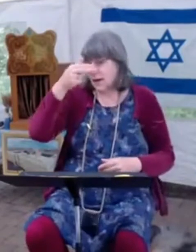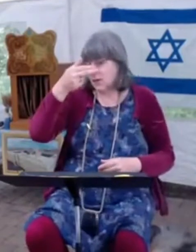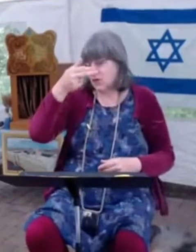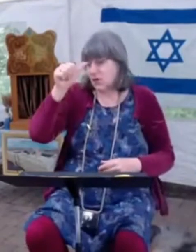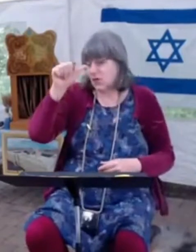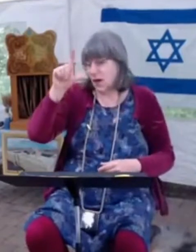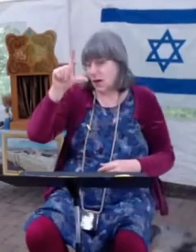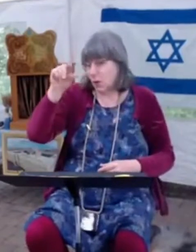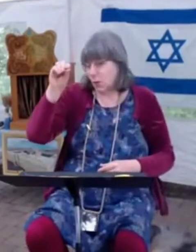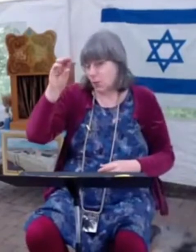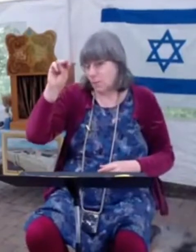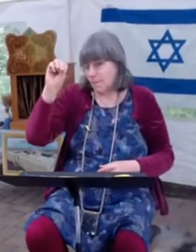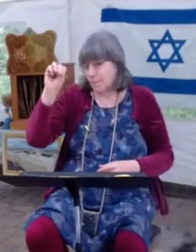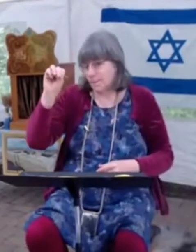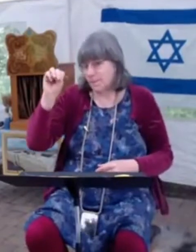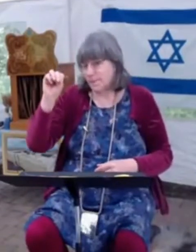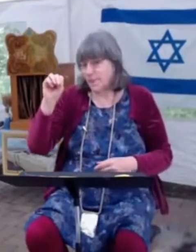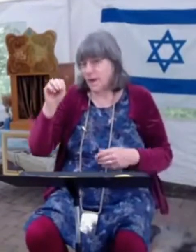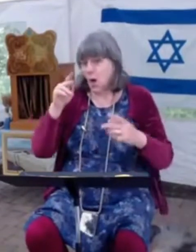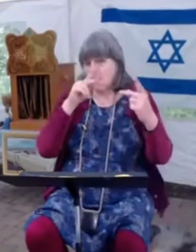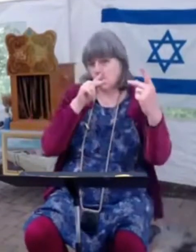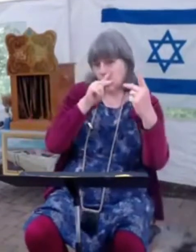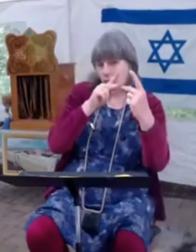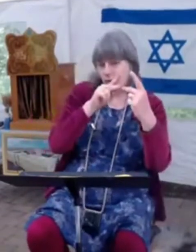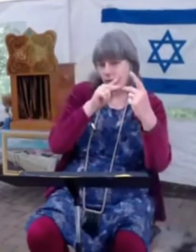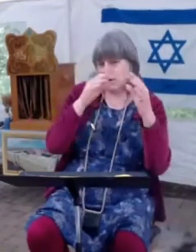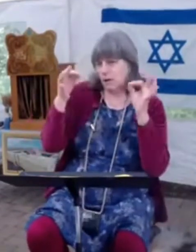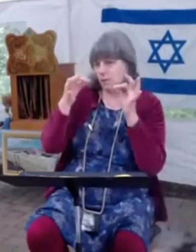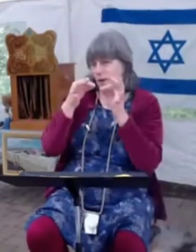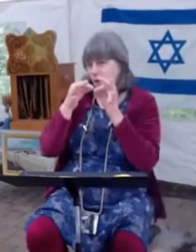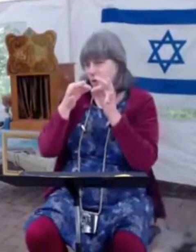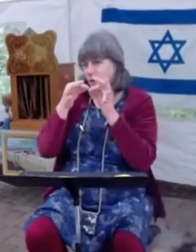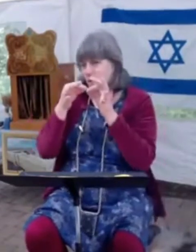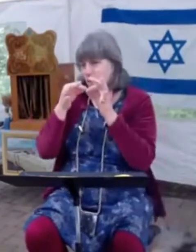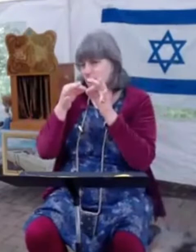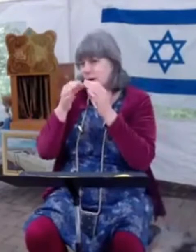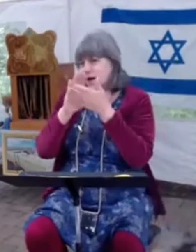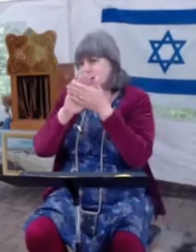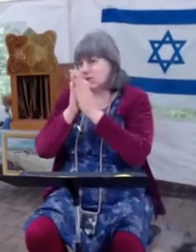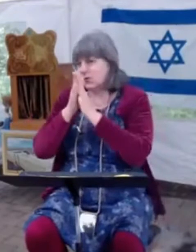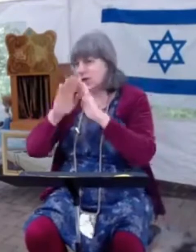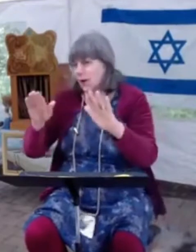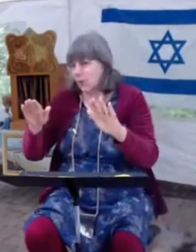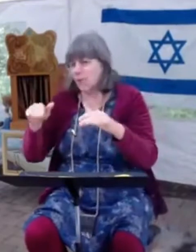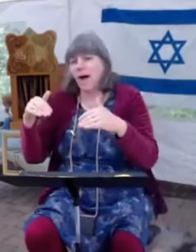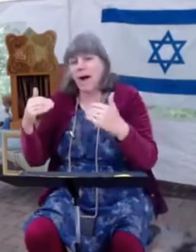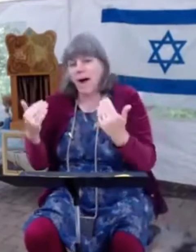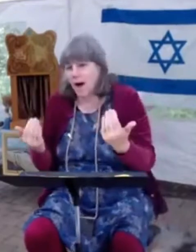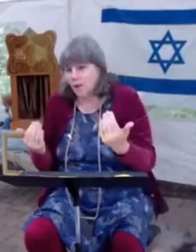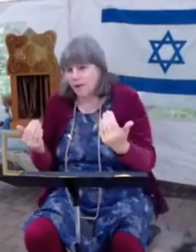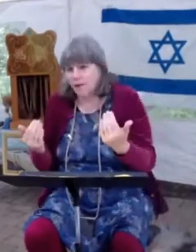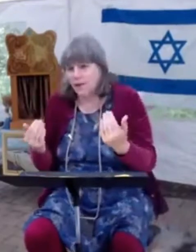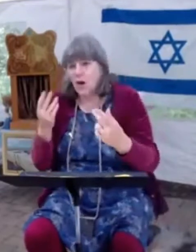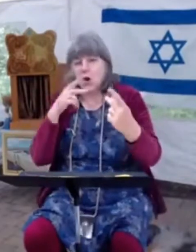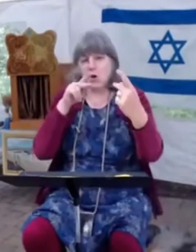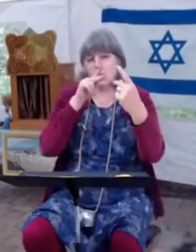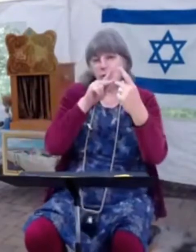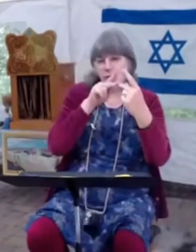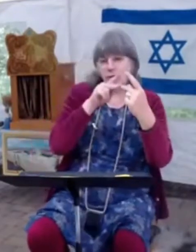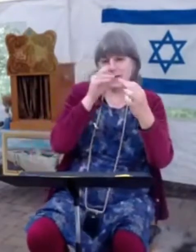But that's the word perfect. Now, here's how Yeshua